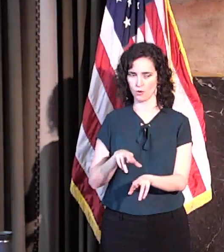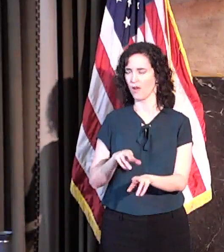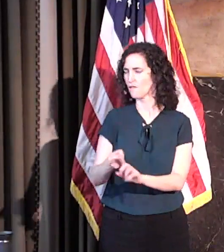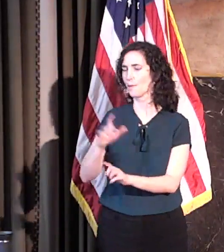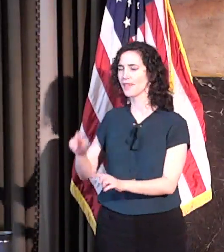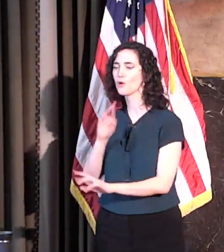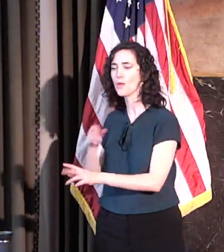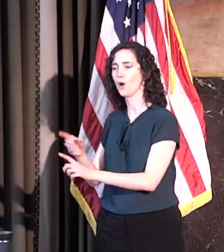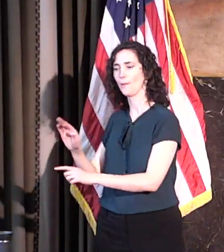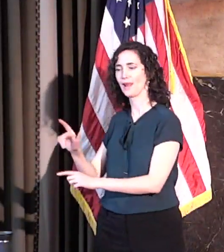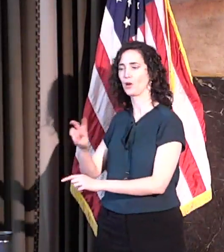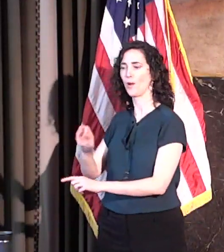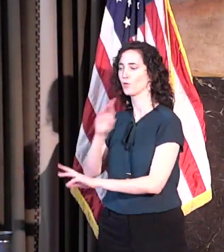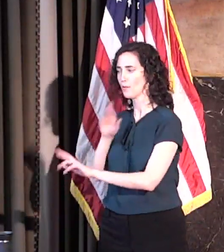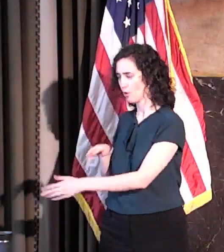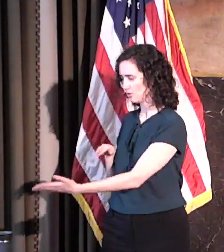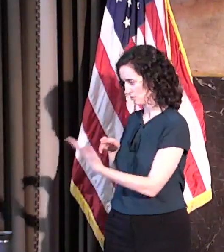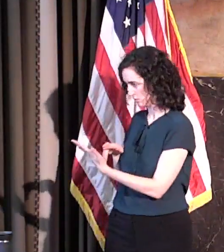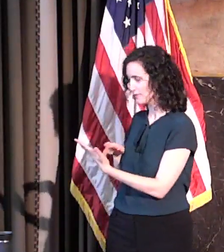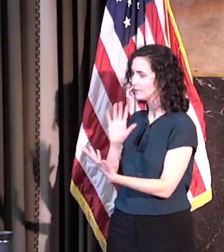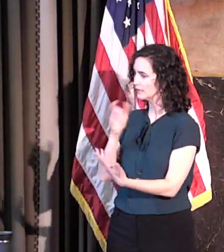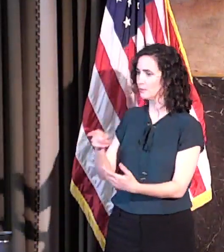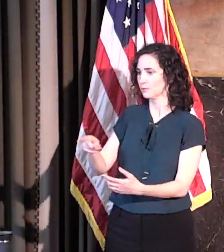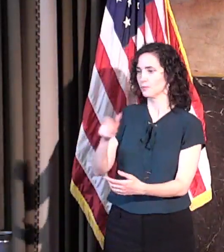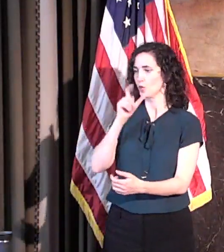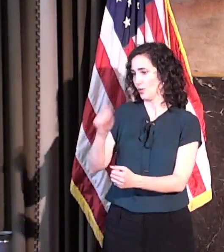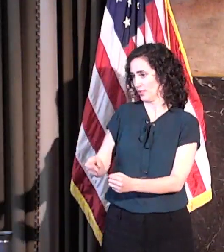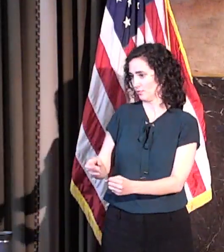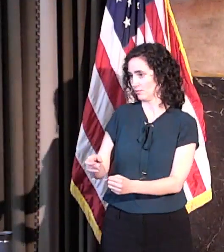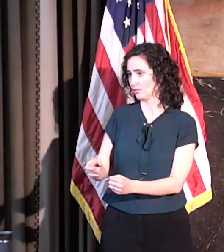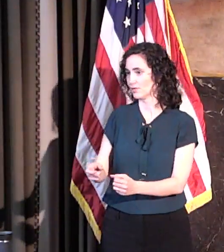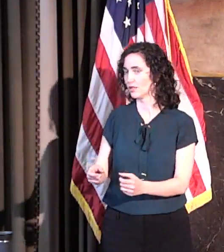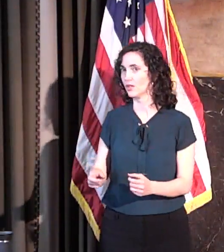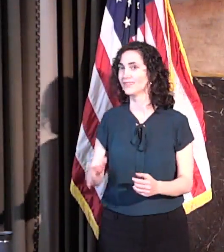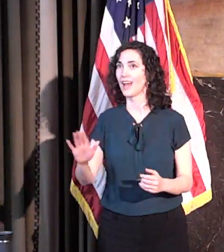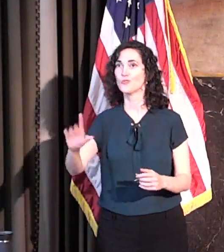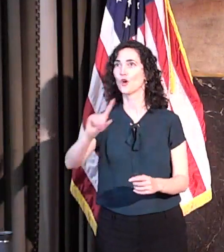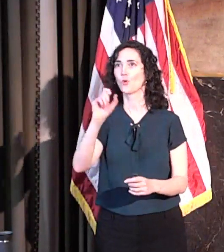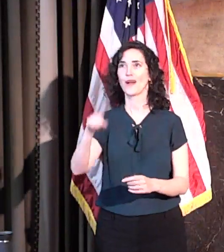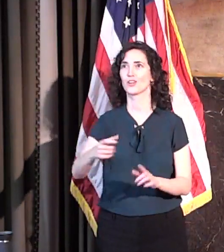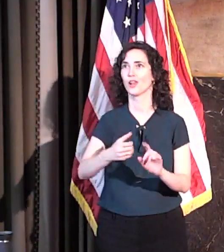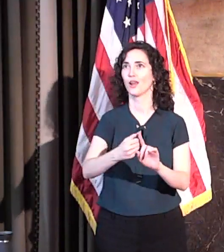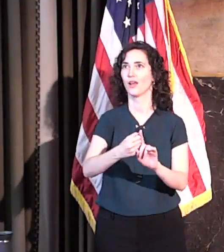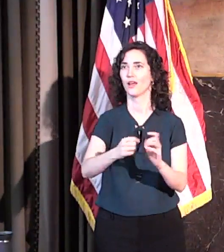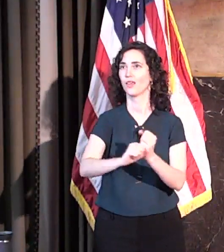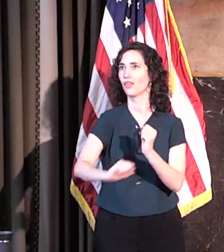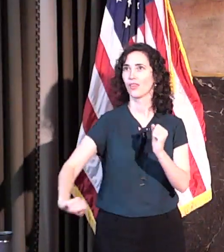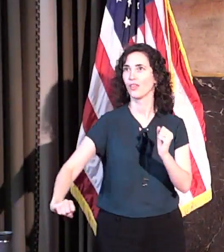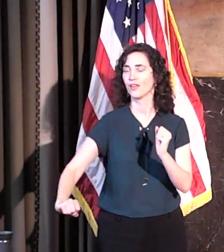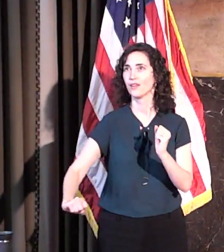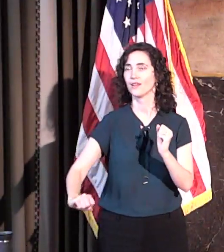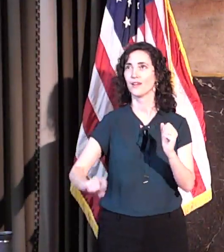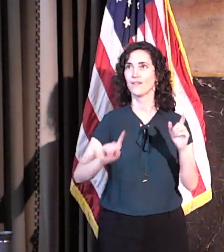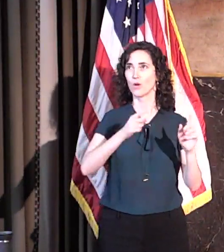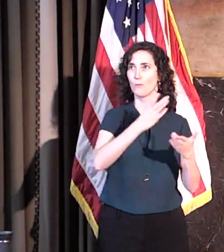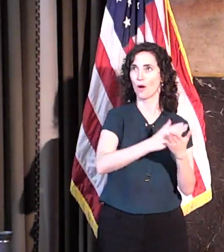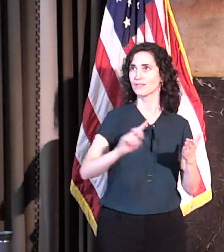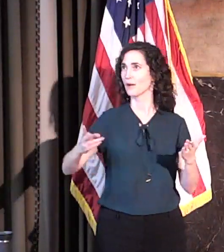know, as a lawyer, I would have objected to your compound question, because now I'm going to have to try to remember what that question